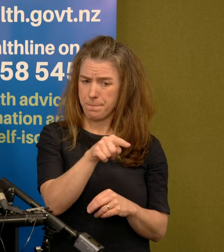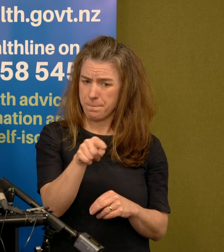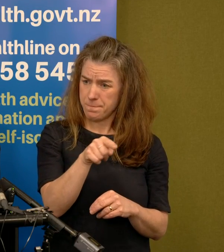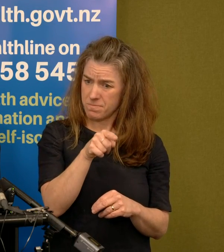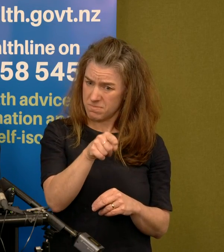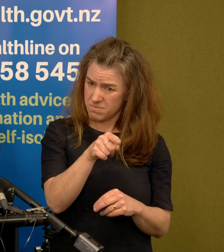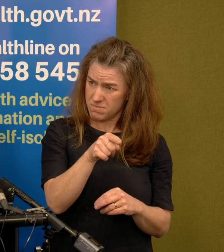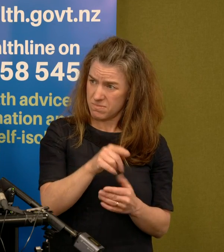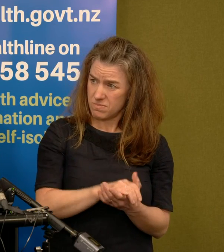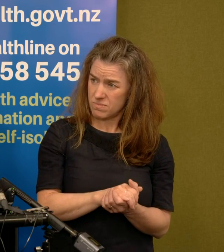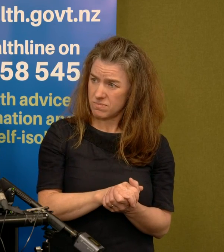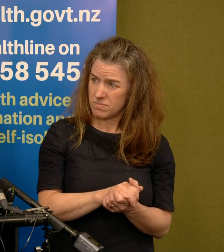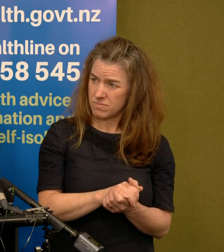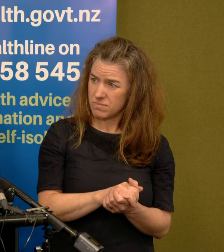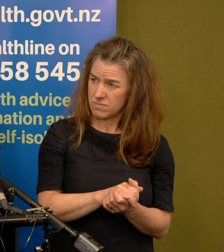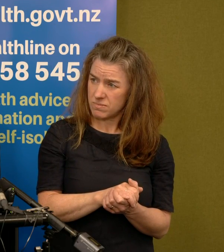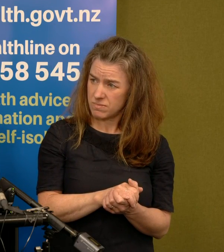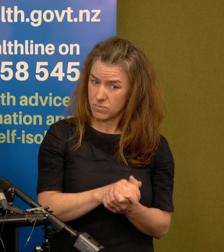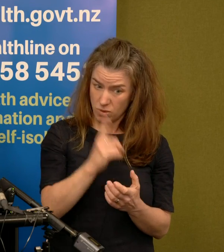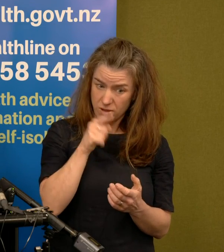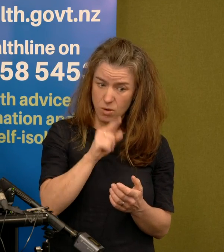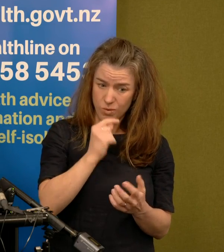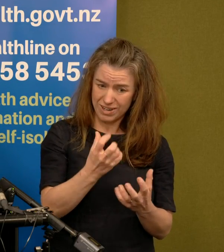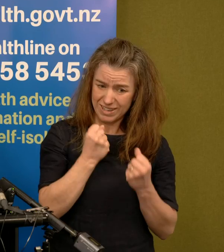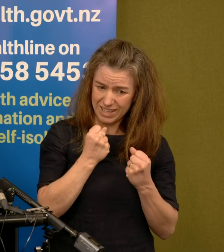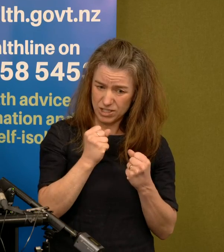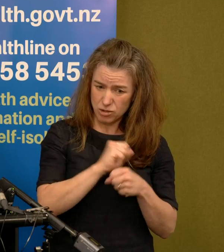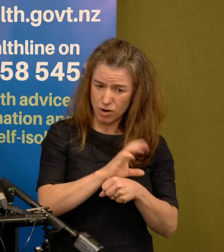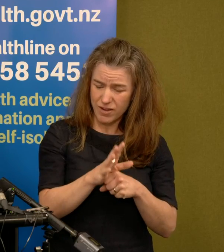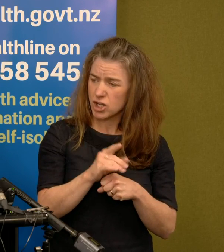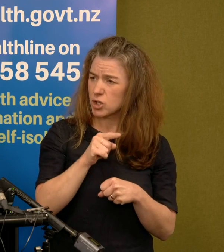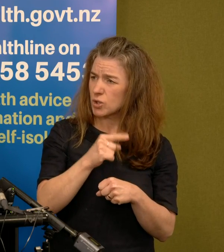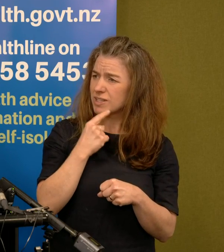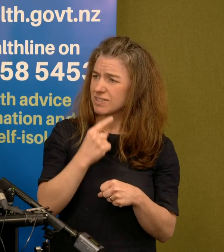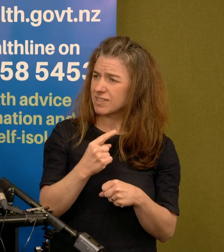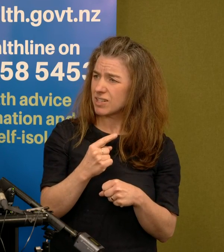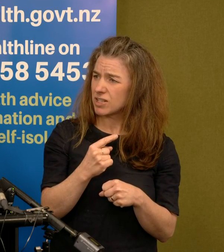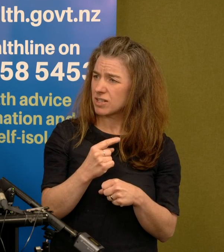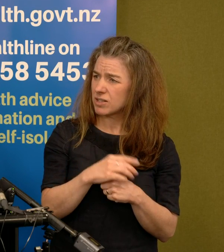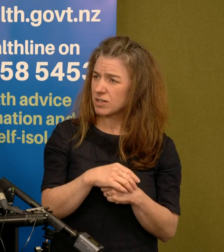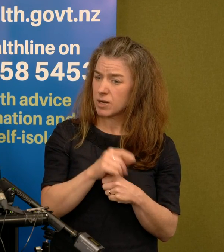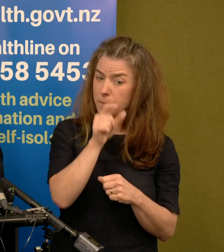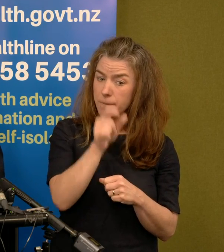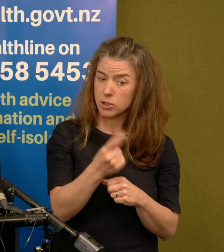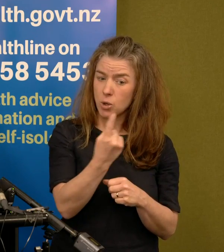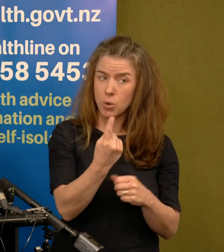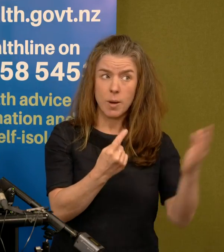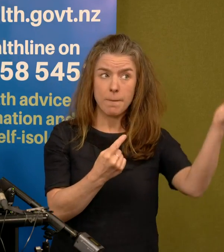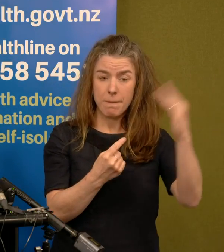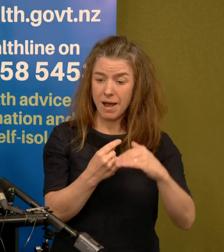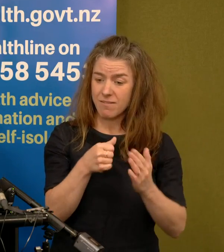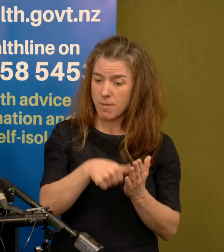will contract coronavirus? The person. Yeah, you just said the person who travelled back.